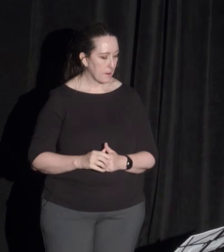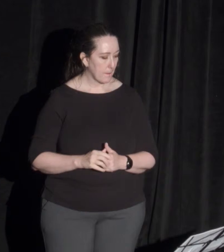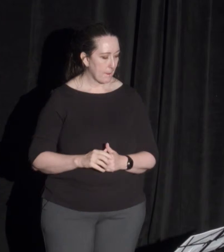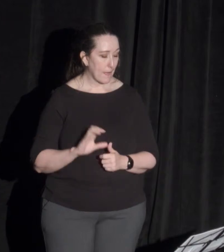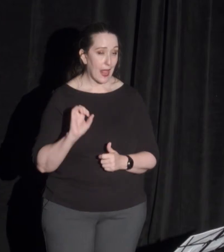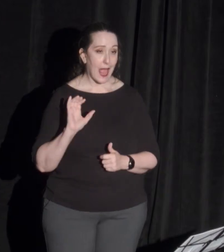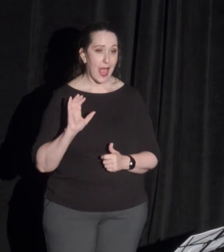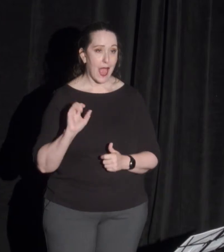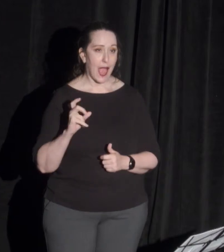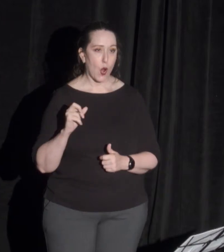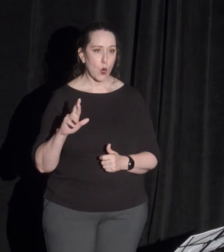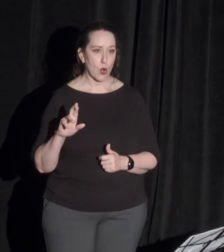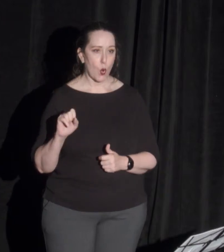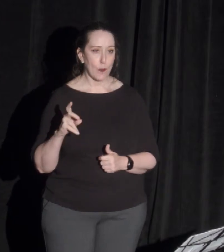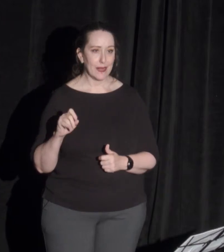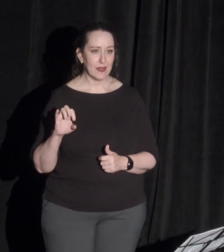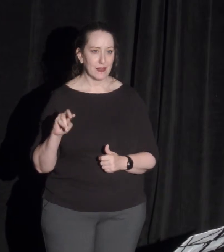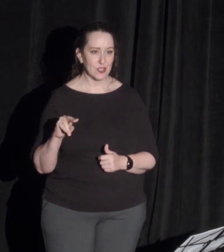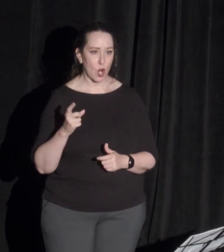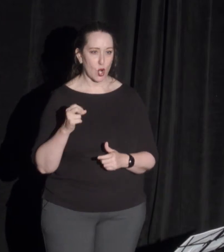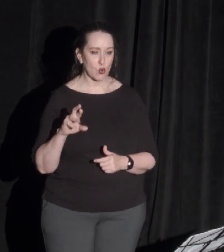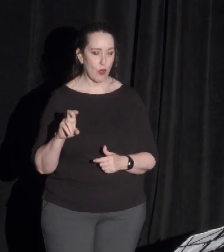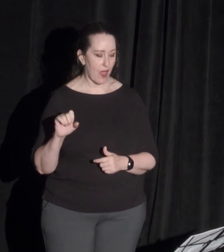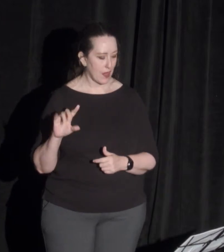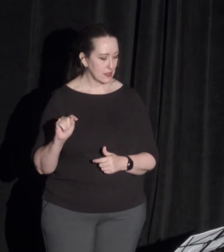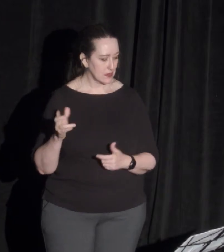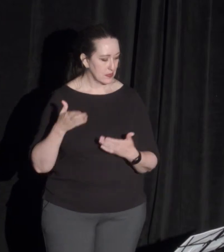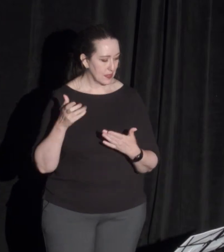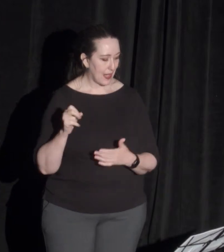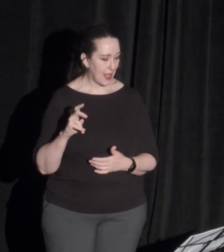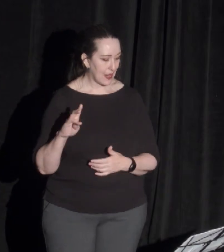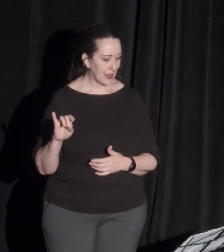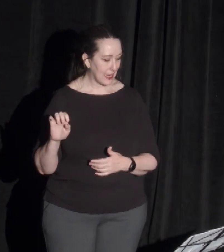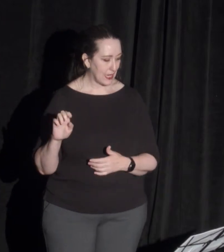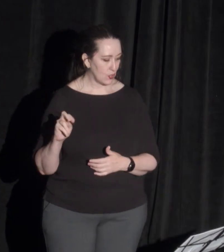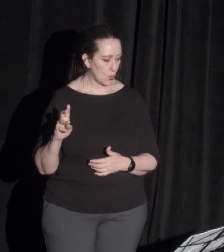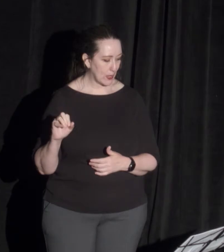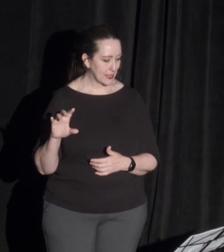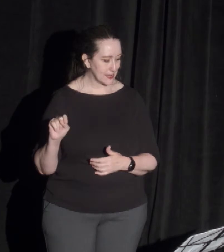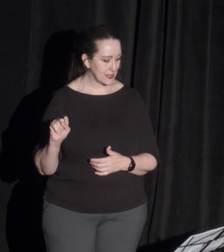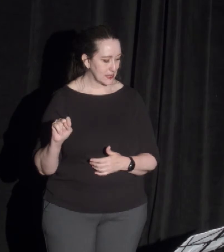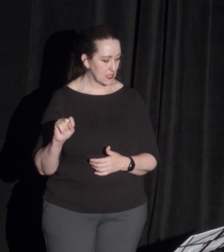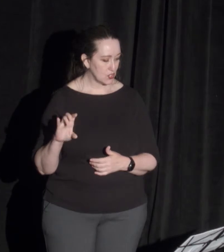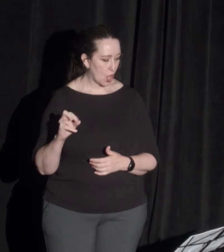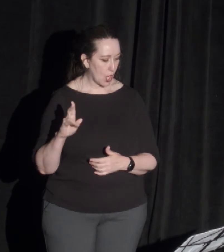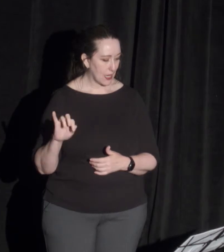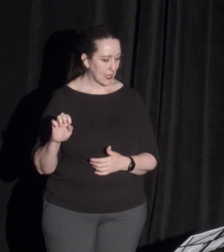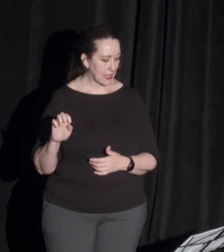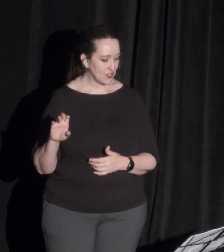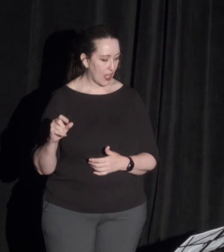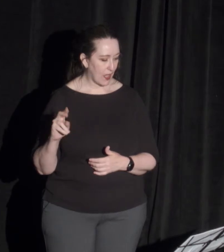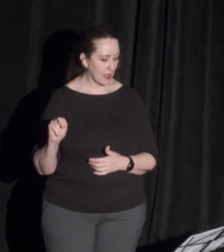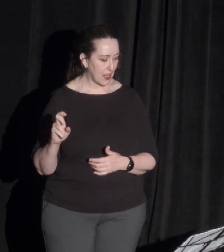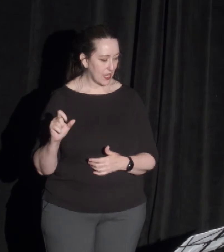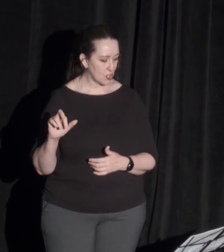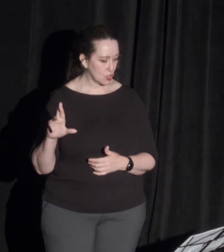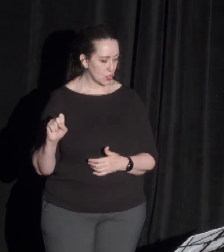Are Correct, presented by Annalie Newitz and Charlie Jane Anders, produced by Veronica